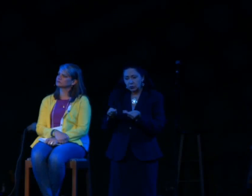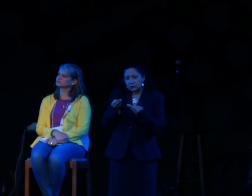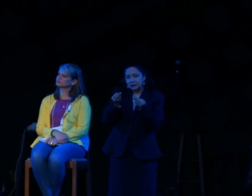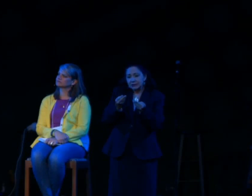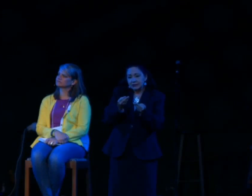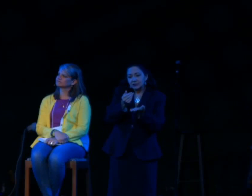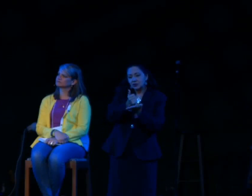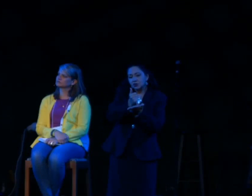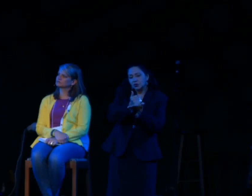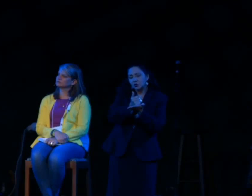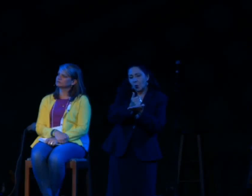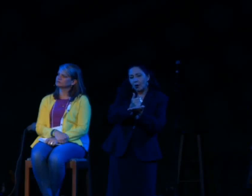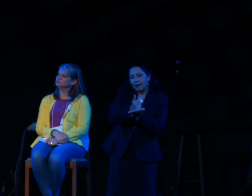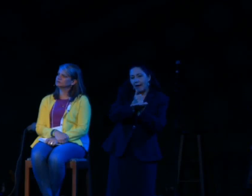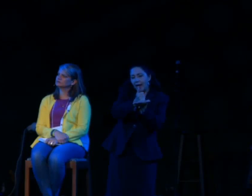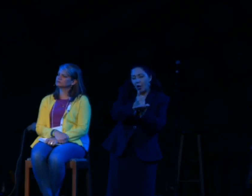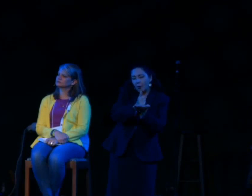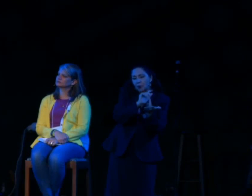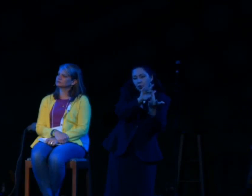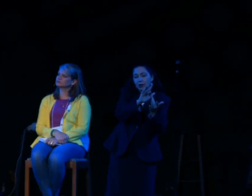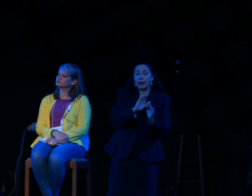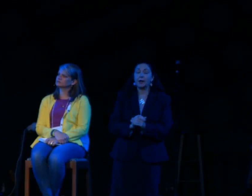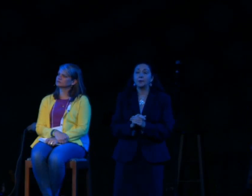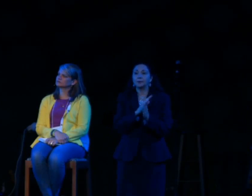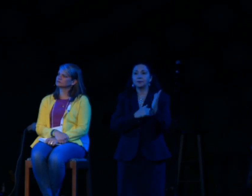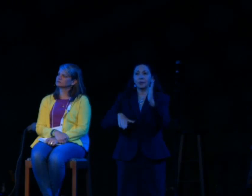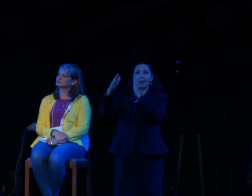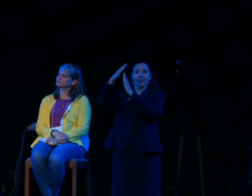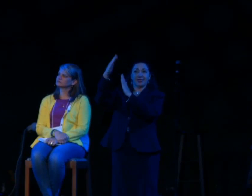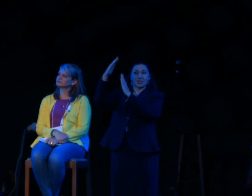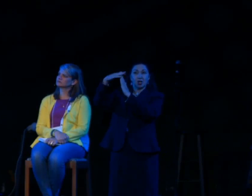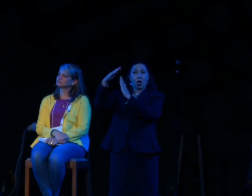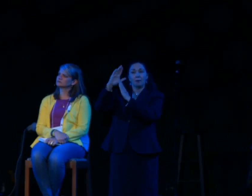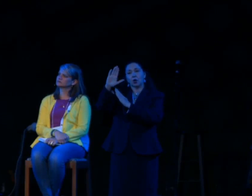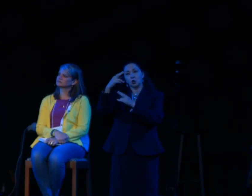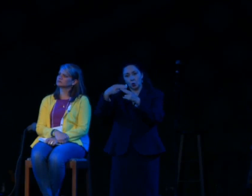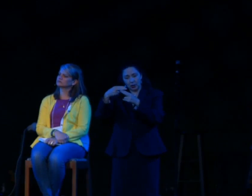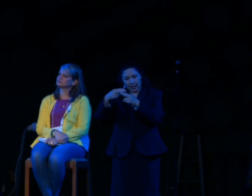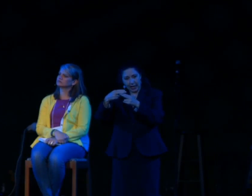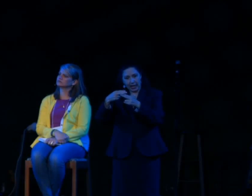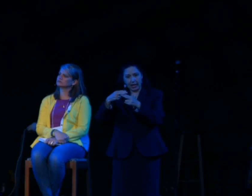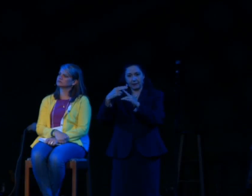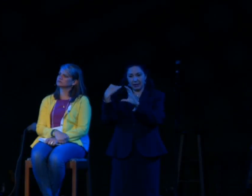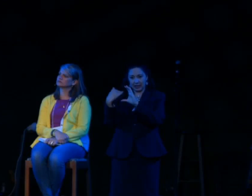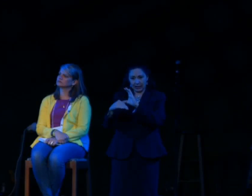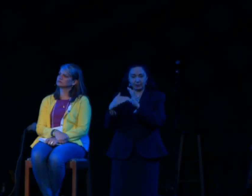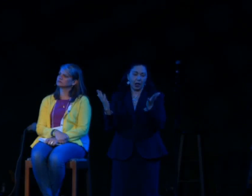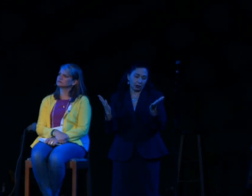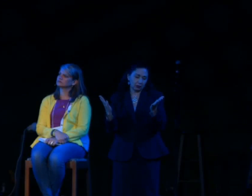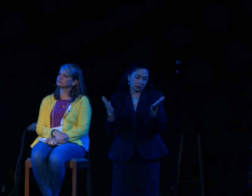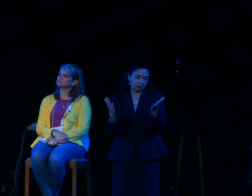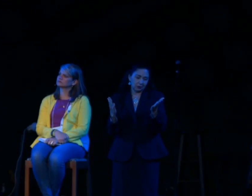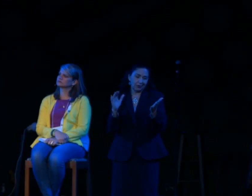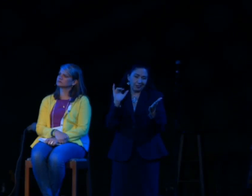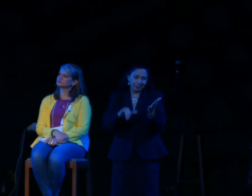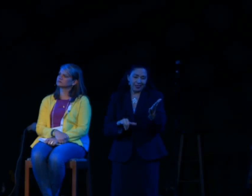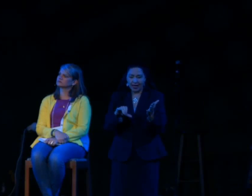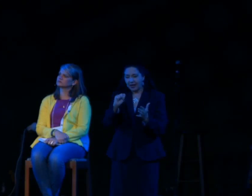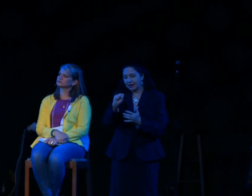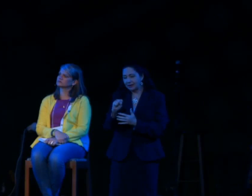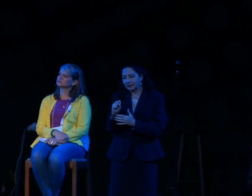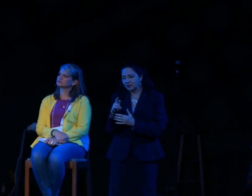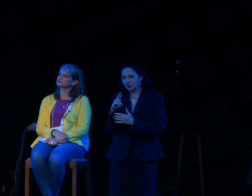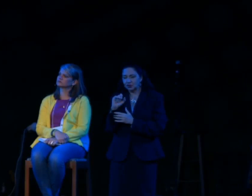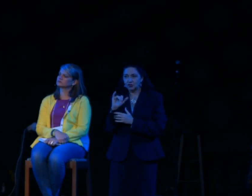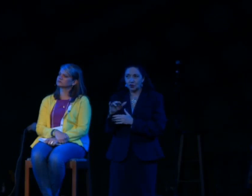delegates. Now, before it gets to that, the top part is your name and email. And just the way SurveyMonkey works, we had to do the questions